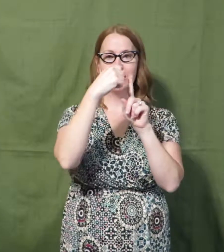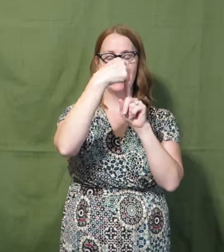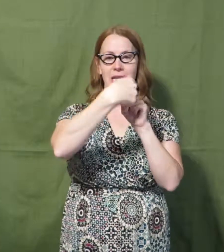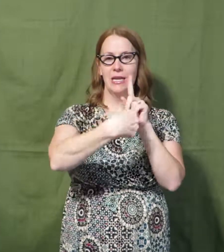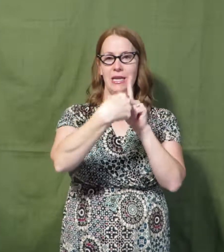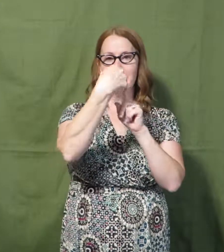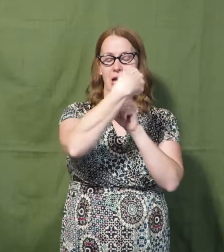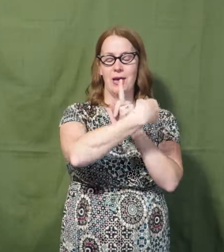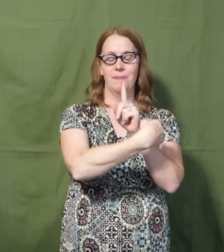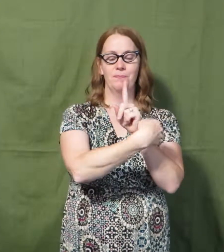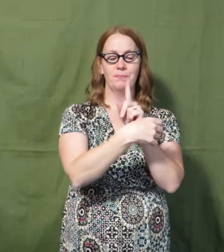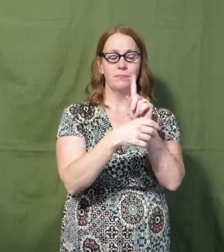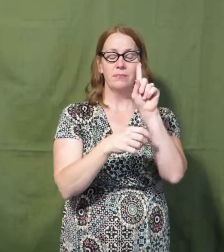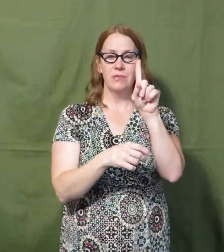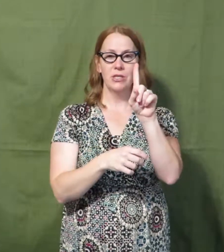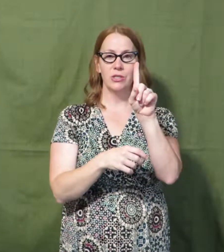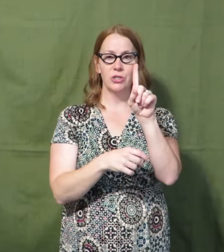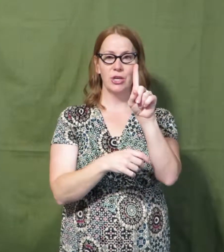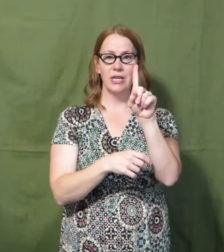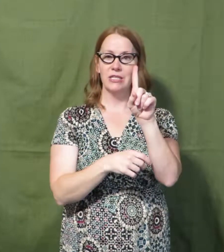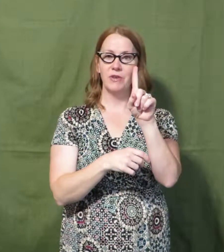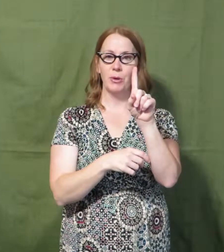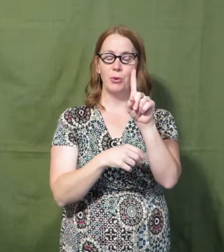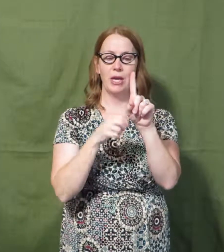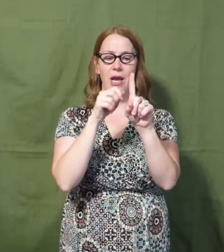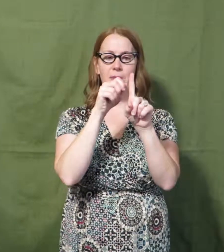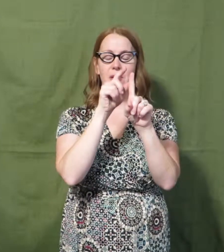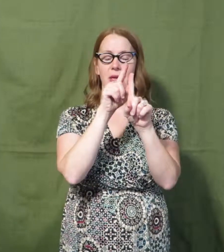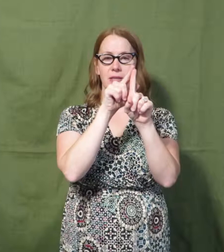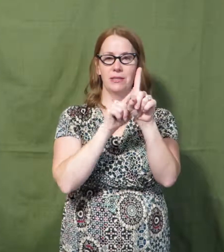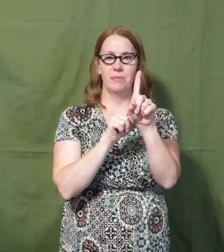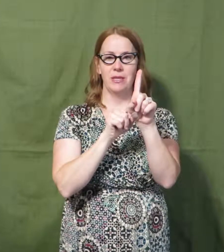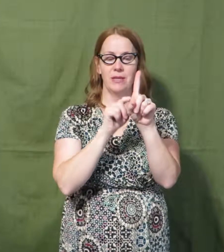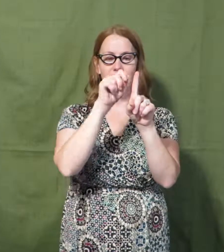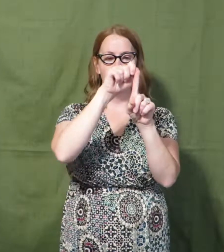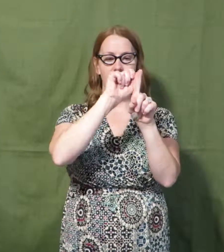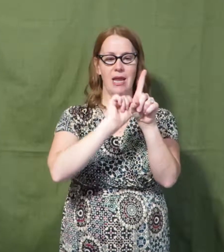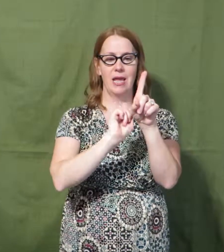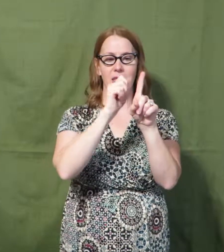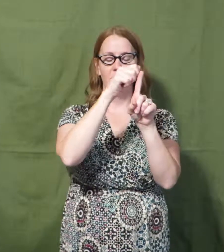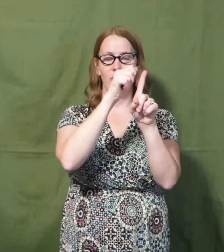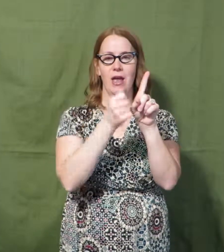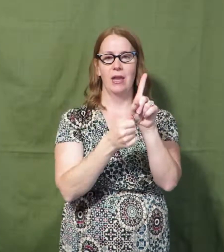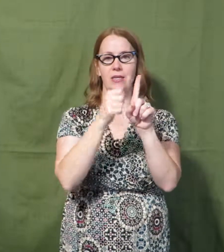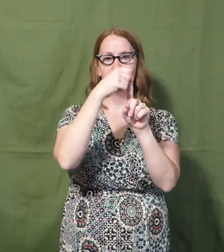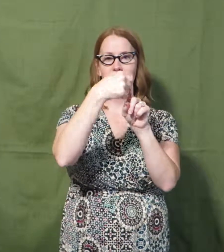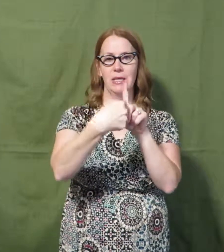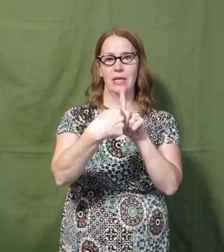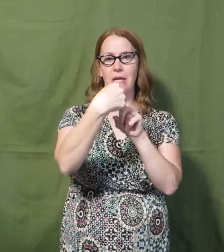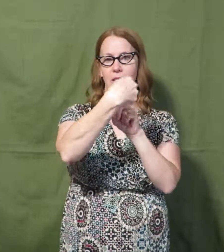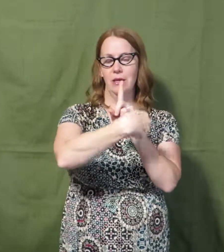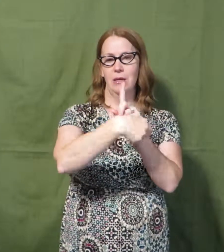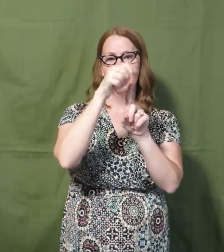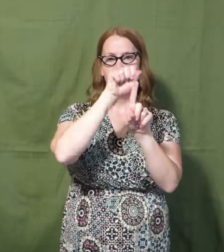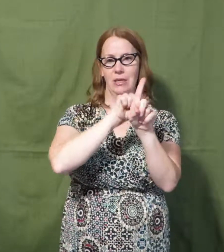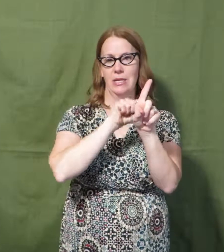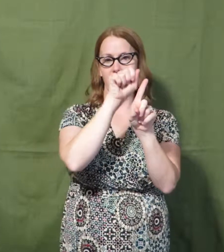eat. So it's your index finger pointing up to be the banana, and the other hand is peeling down.